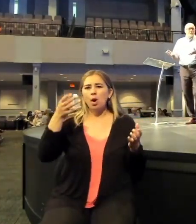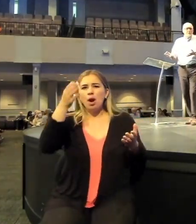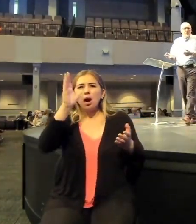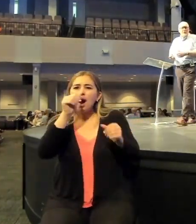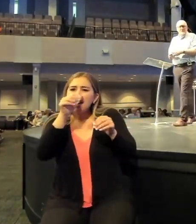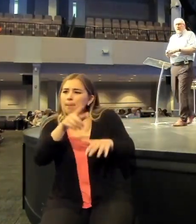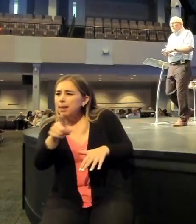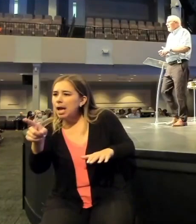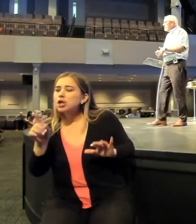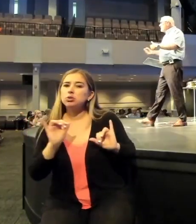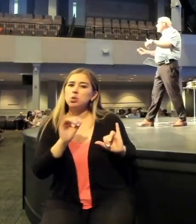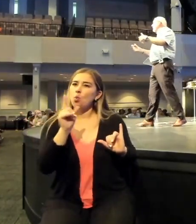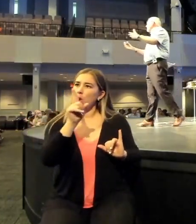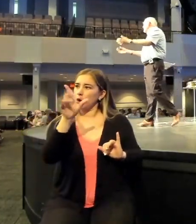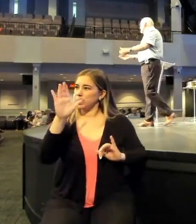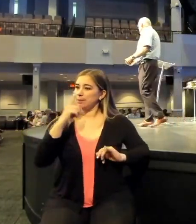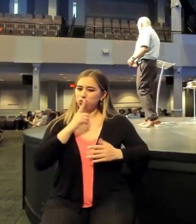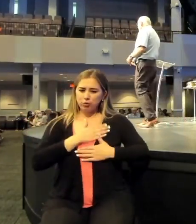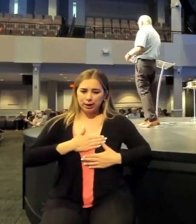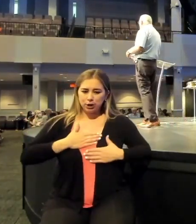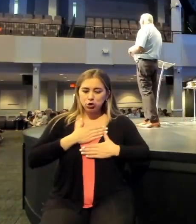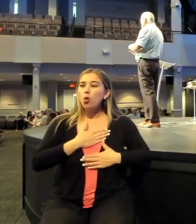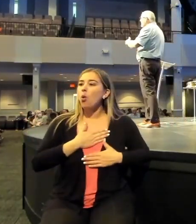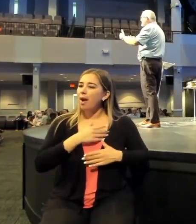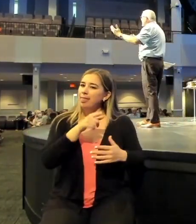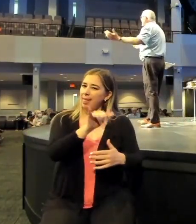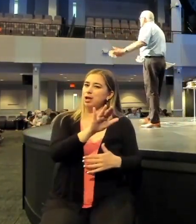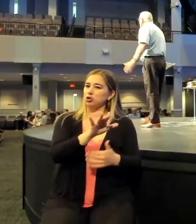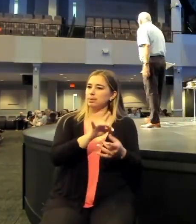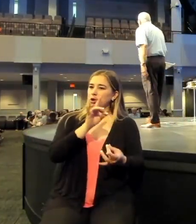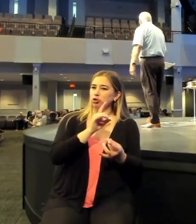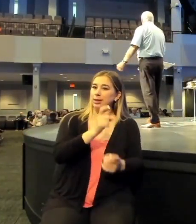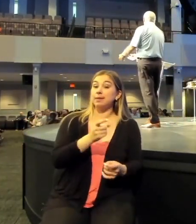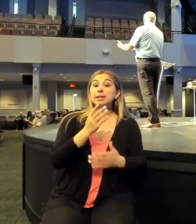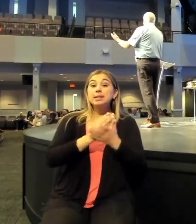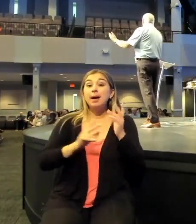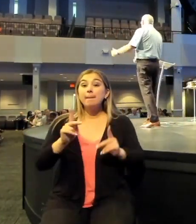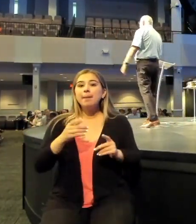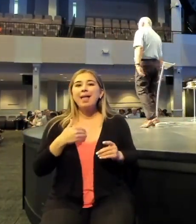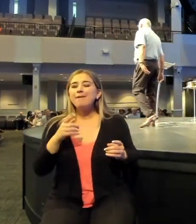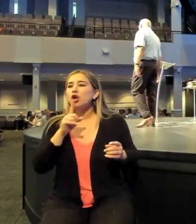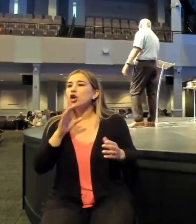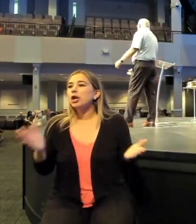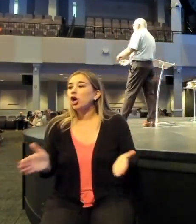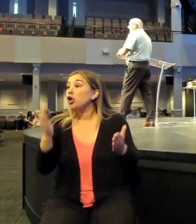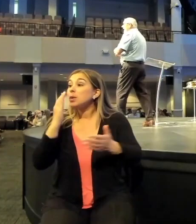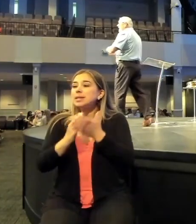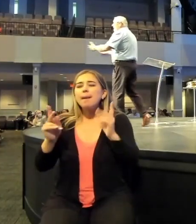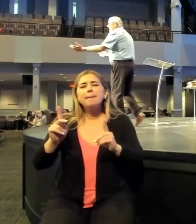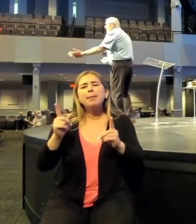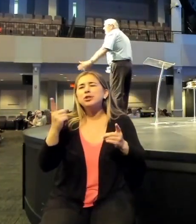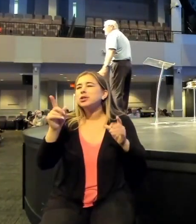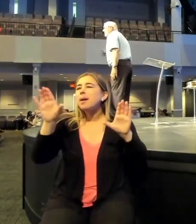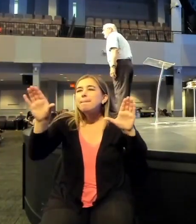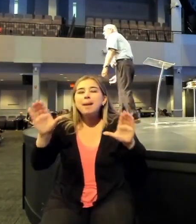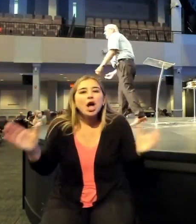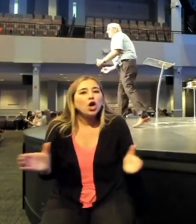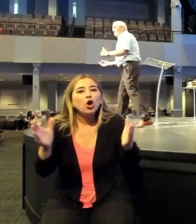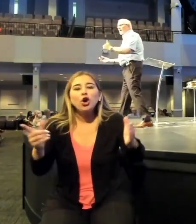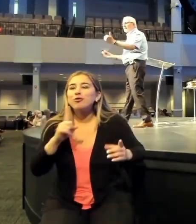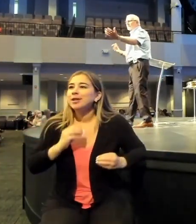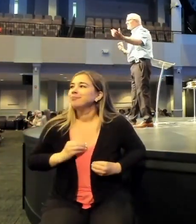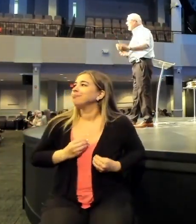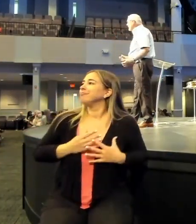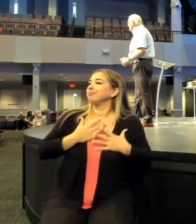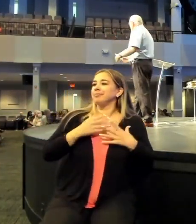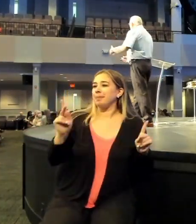to bless you and what you seem to enjoy doing. Some people have the spiritual gift of encouragement. They're just amazing encouragers, and they just seem